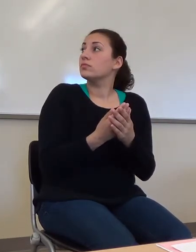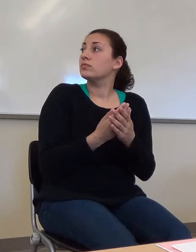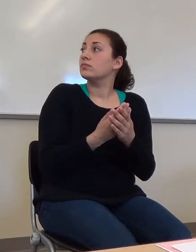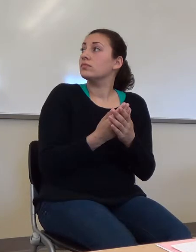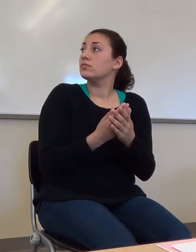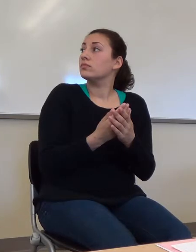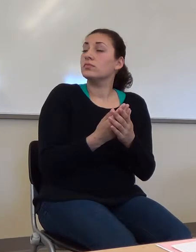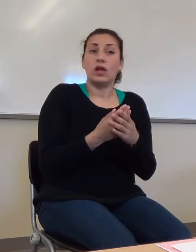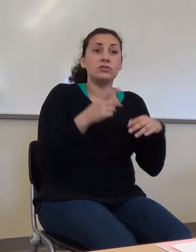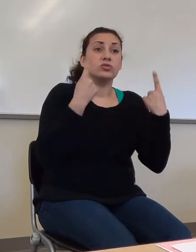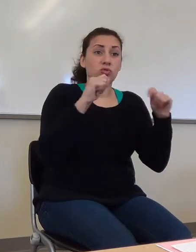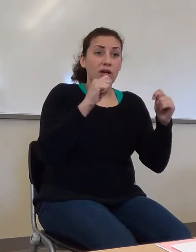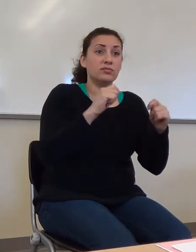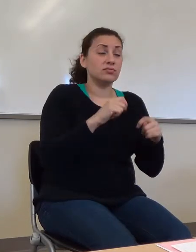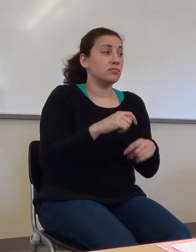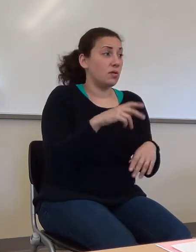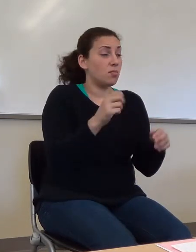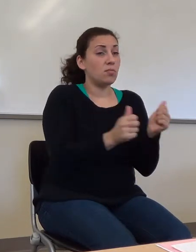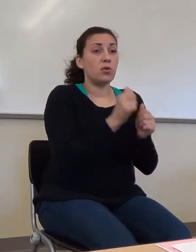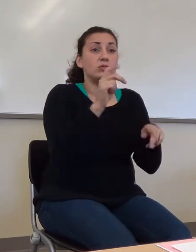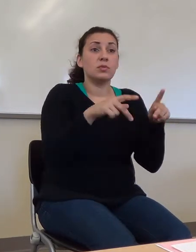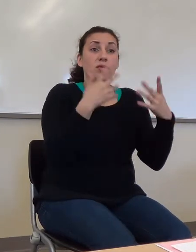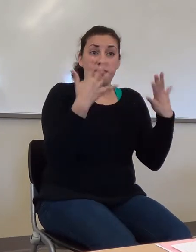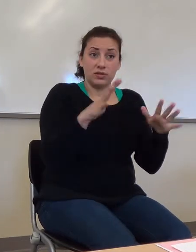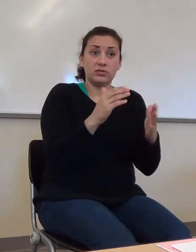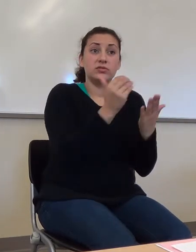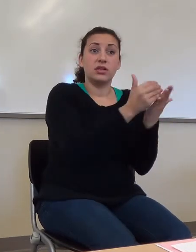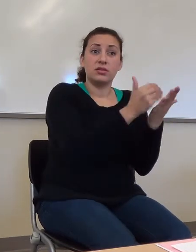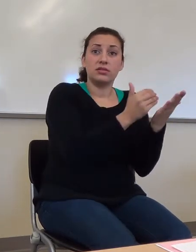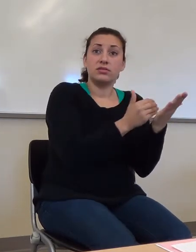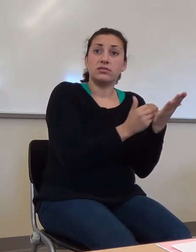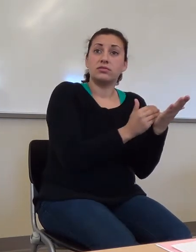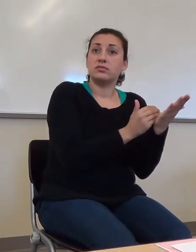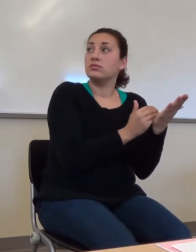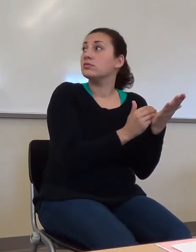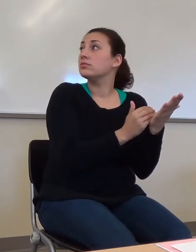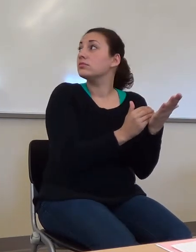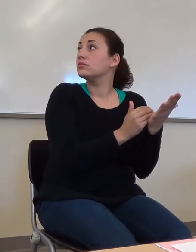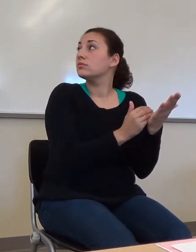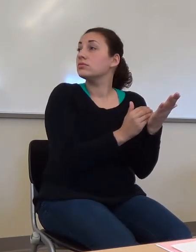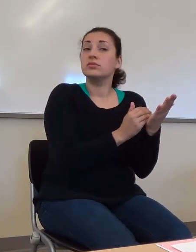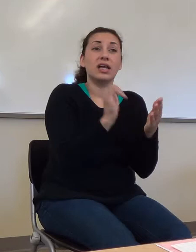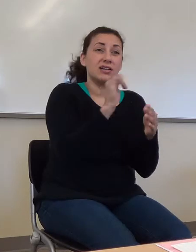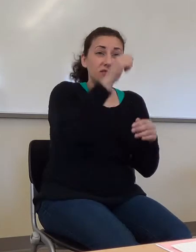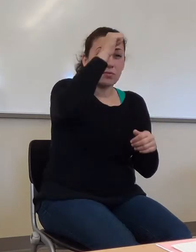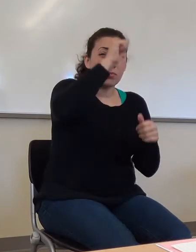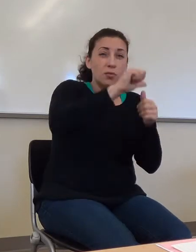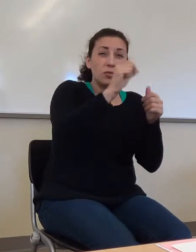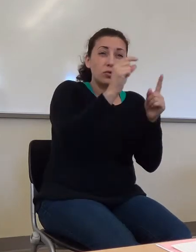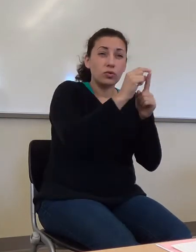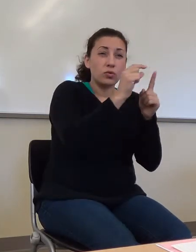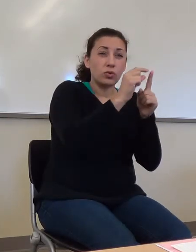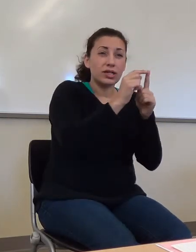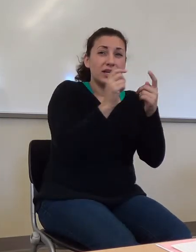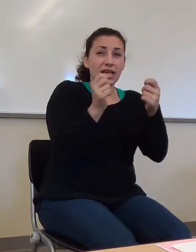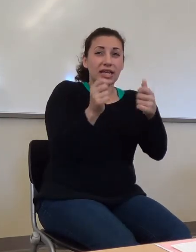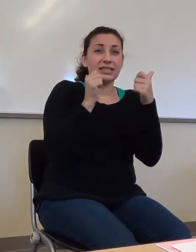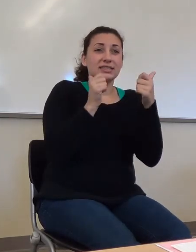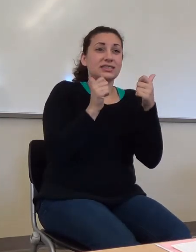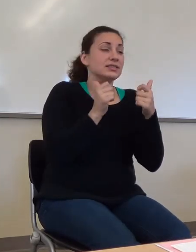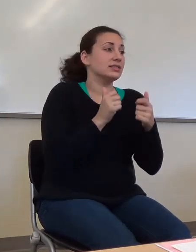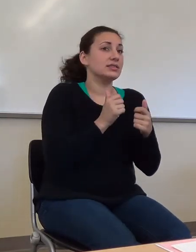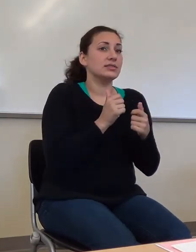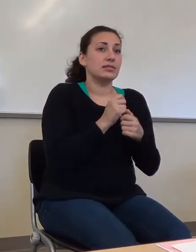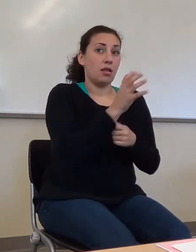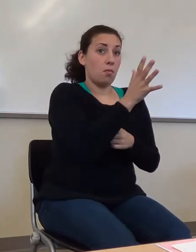to get the list into order. The notion, for instance, we decided that was going to be an example, that